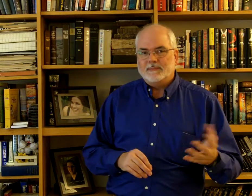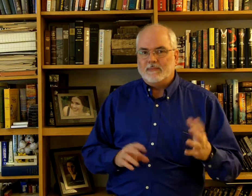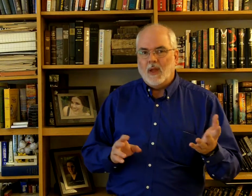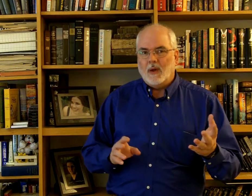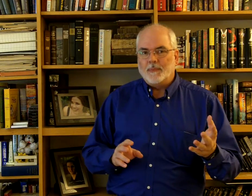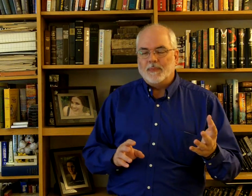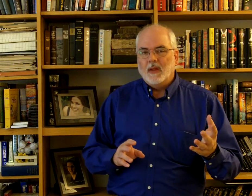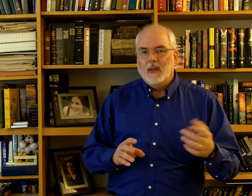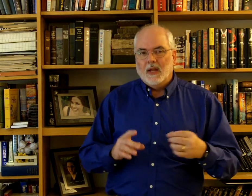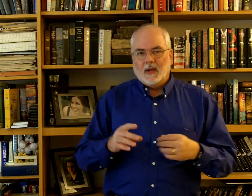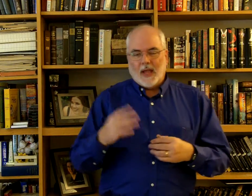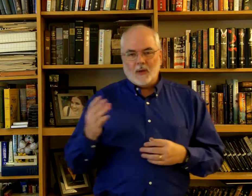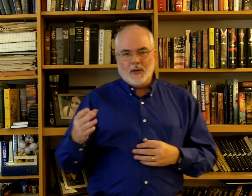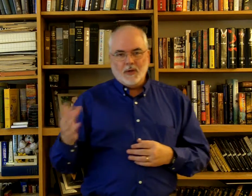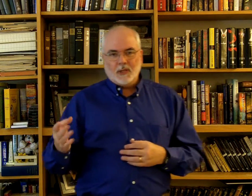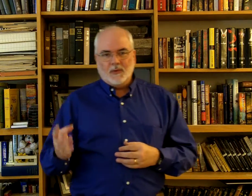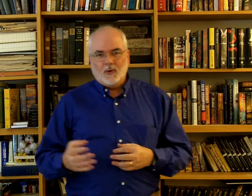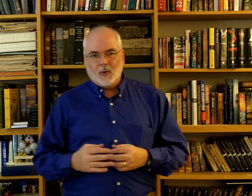No. How did we do this before?